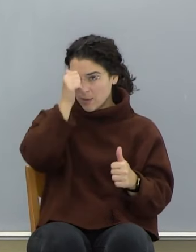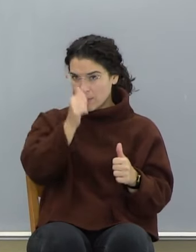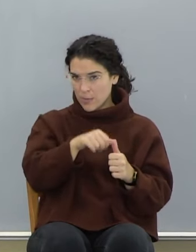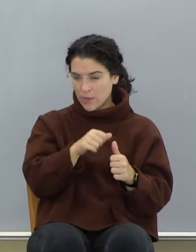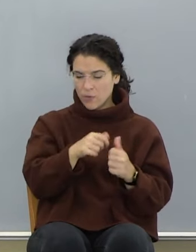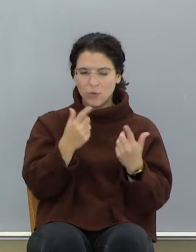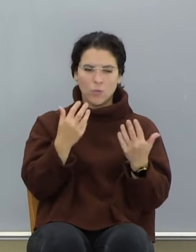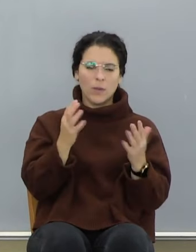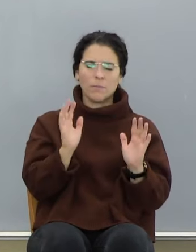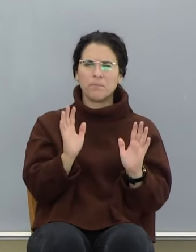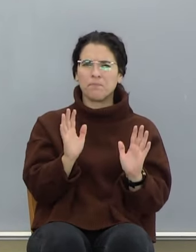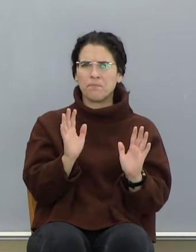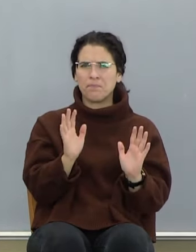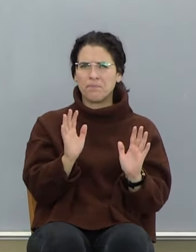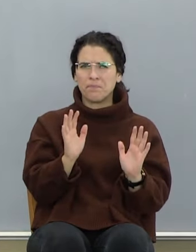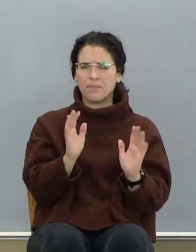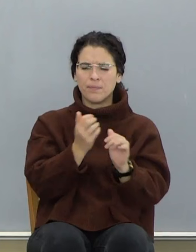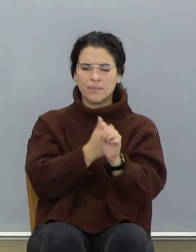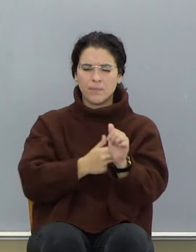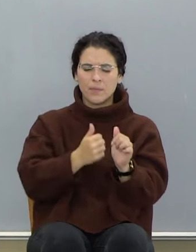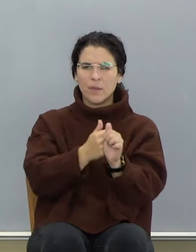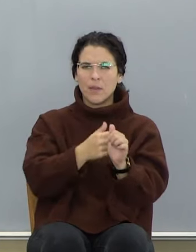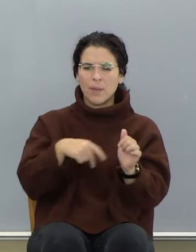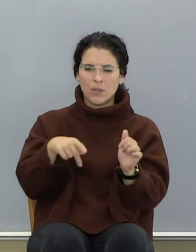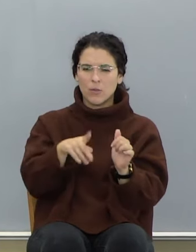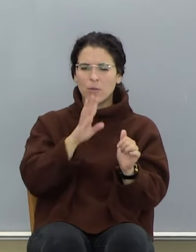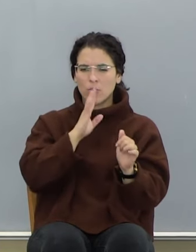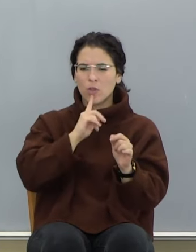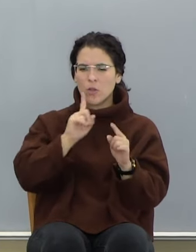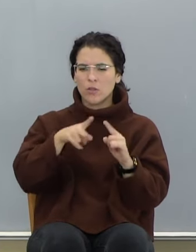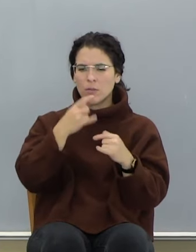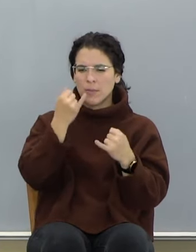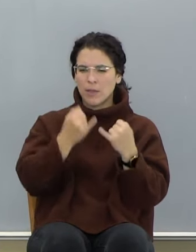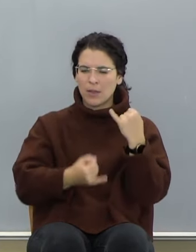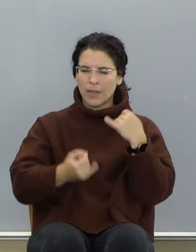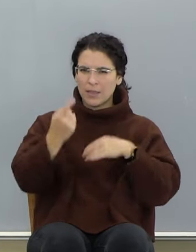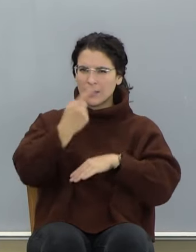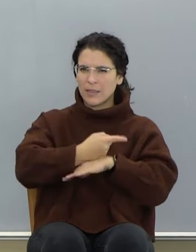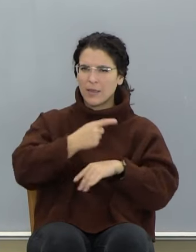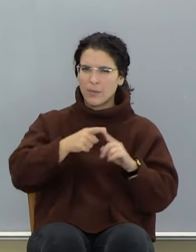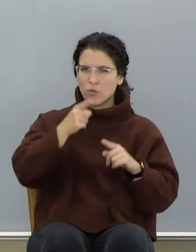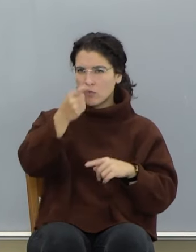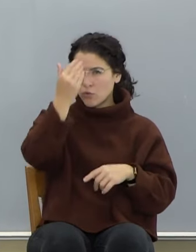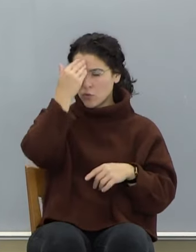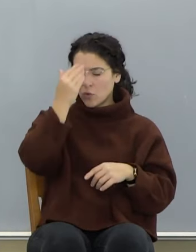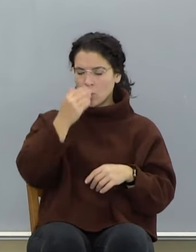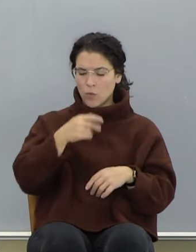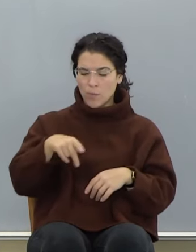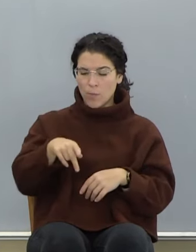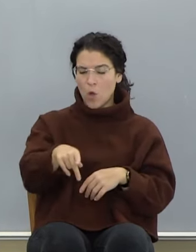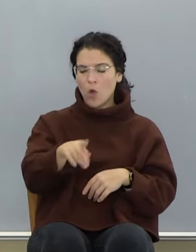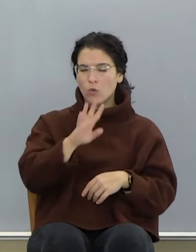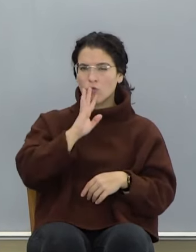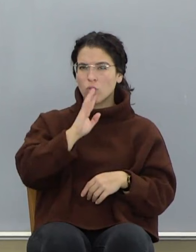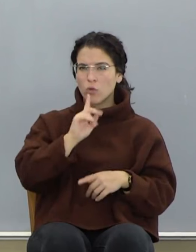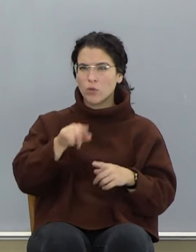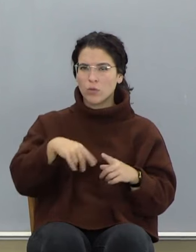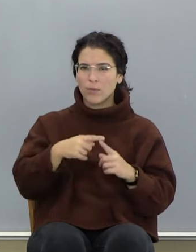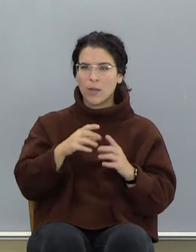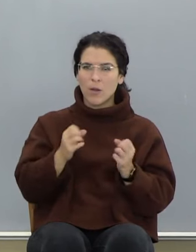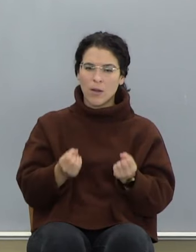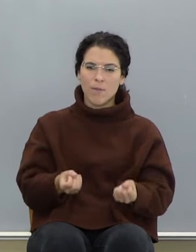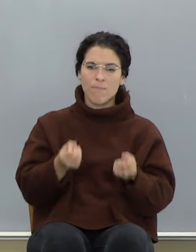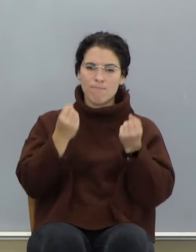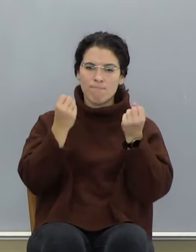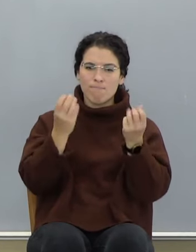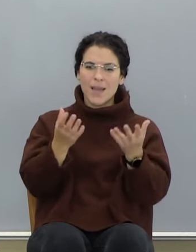minute, the Apostle Paul talks about last days, but you know, the Apostle Paul talks about a number